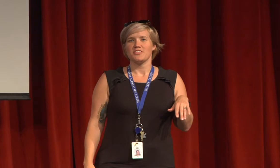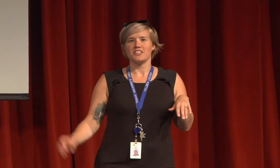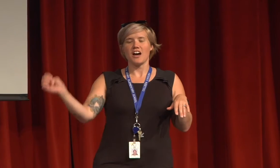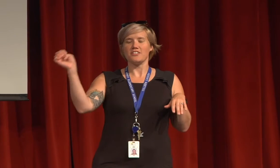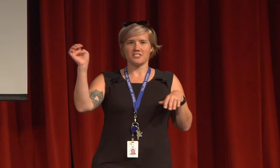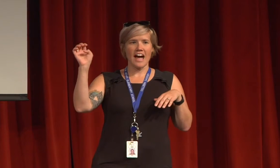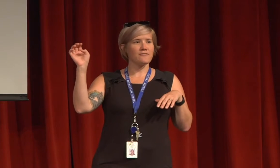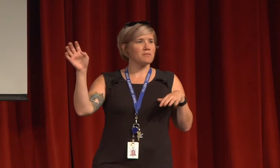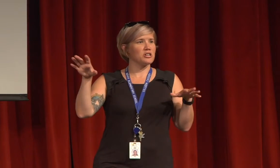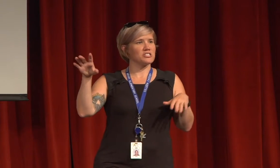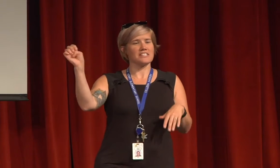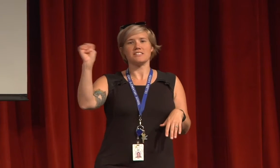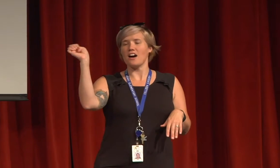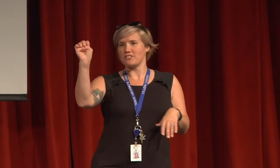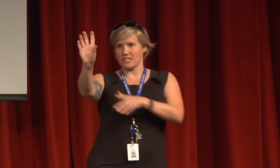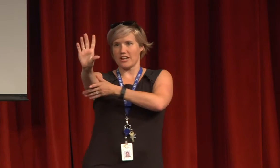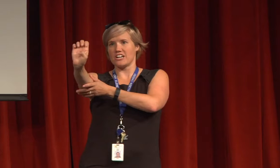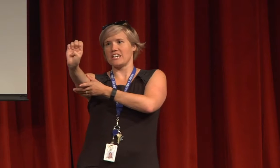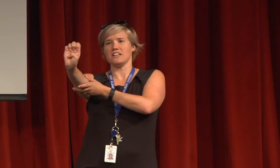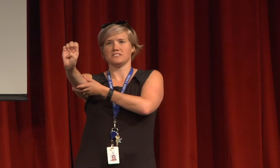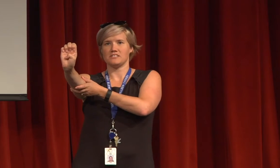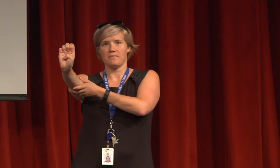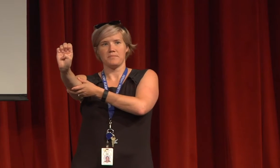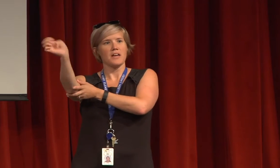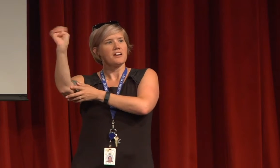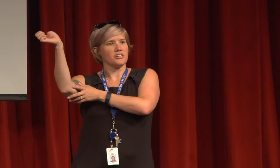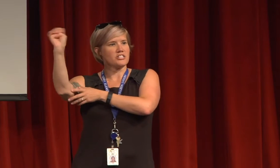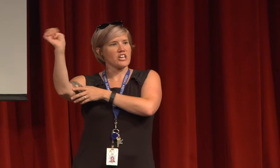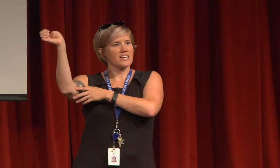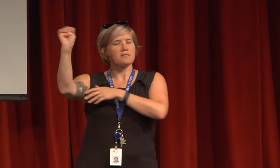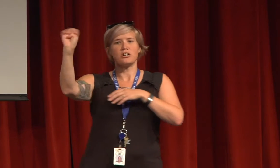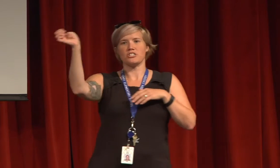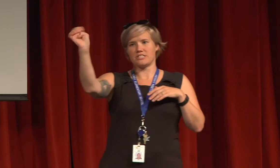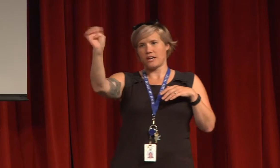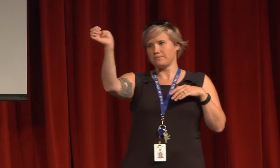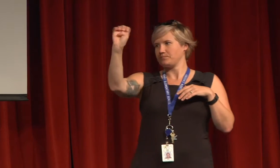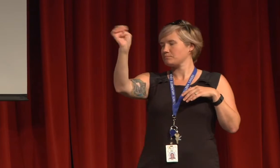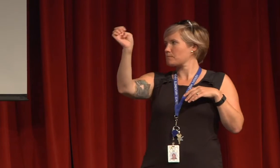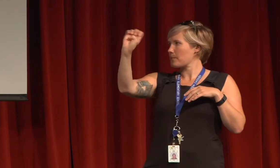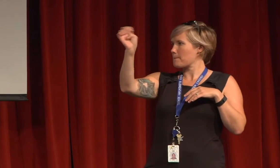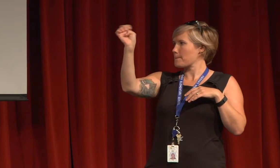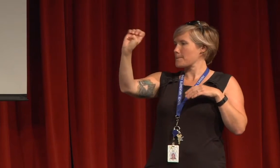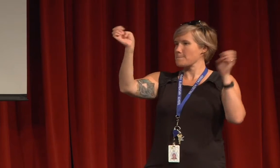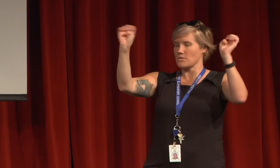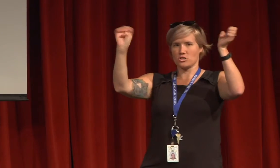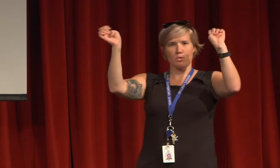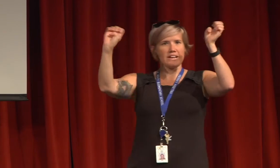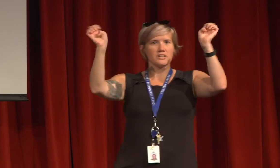the sign for emergency itself is the letter E. You're going to shake it, emergency. Do one-handed